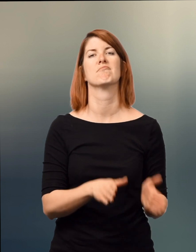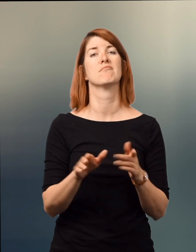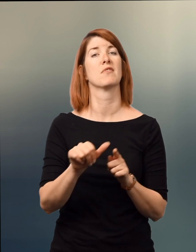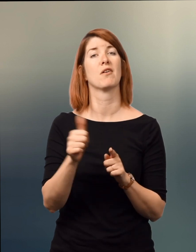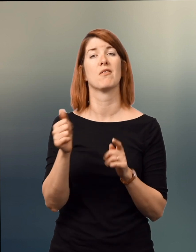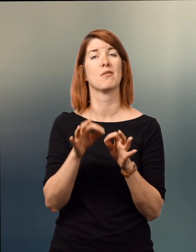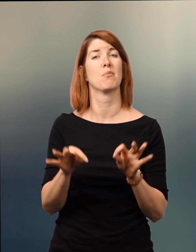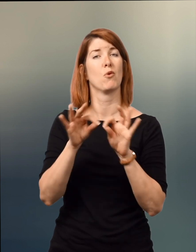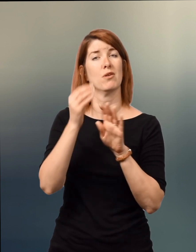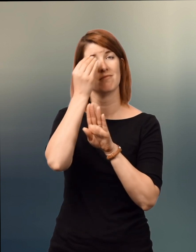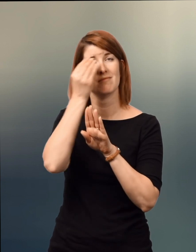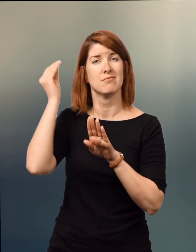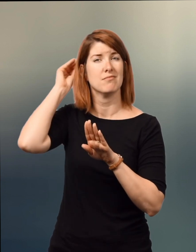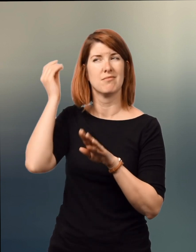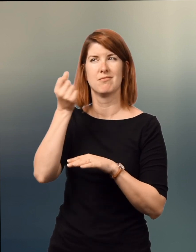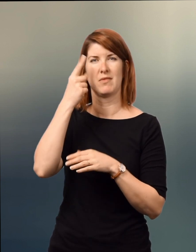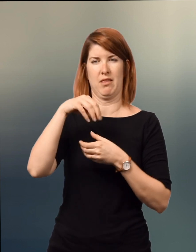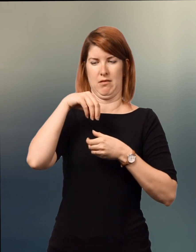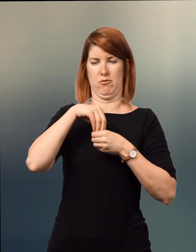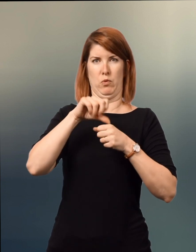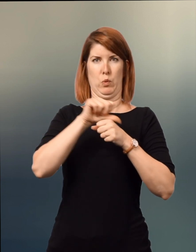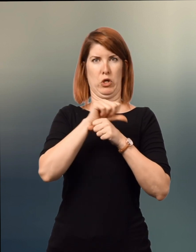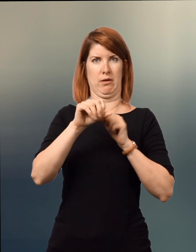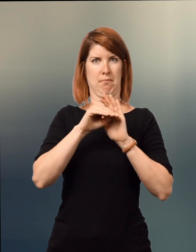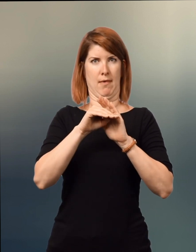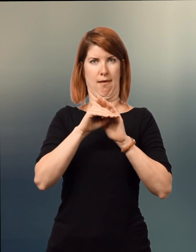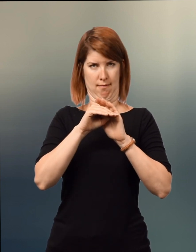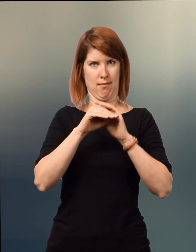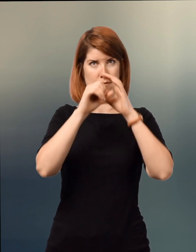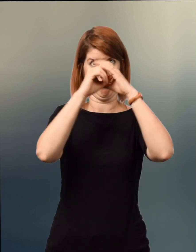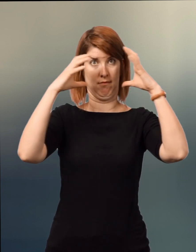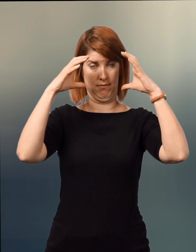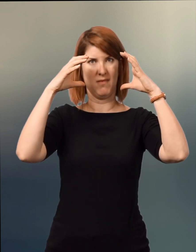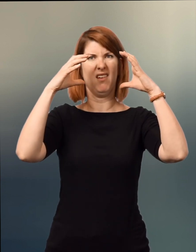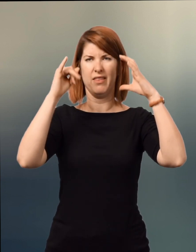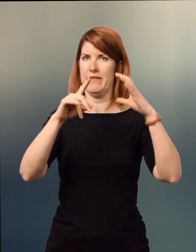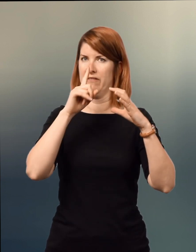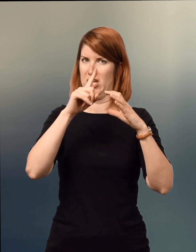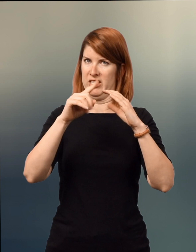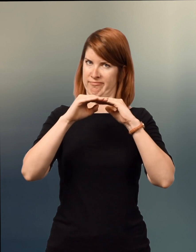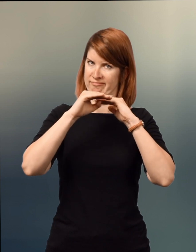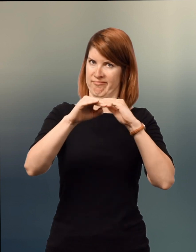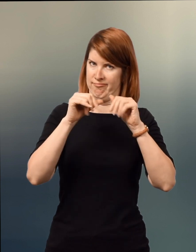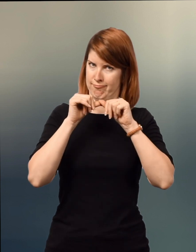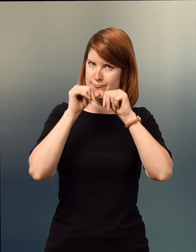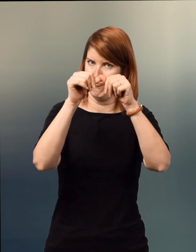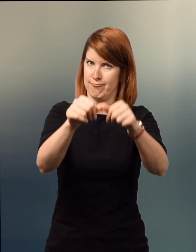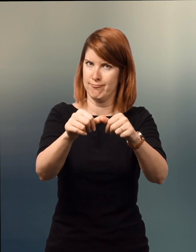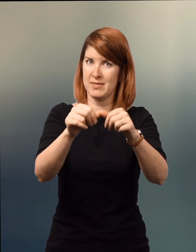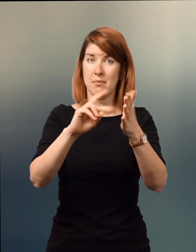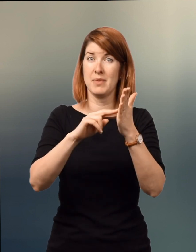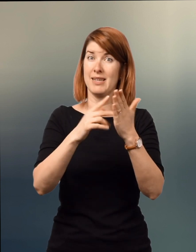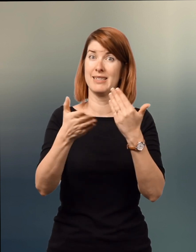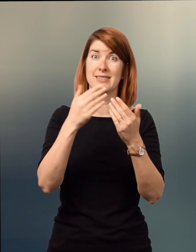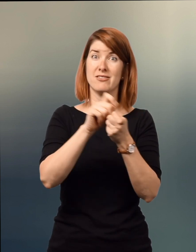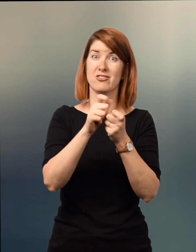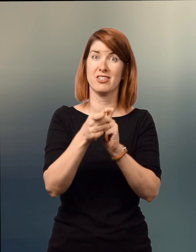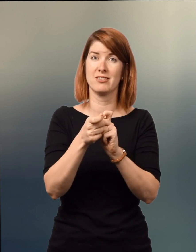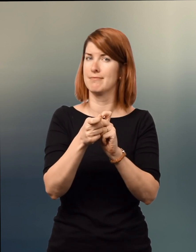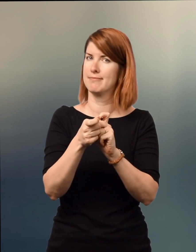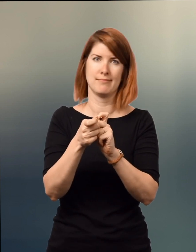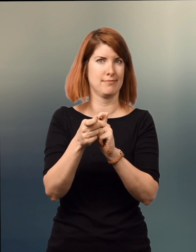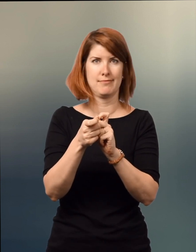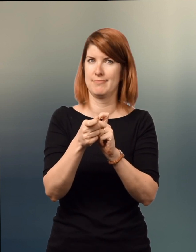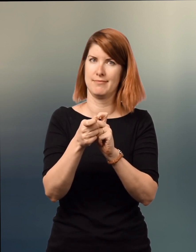The other important thing to know about these internal working models is that they are very stable and enduring, meaning that they're resistant to